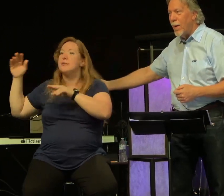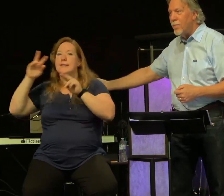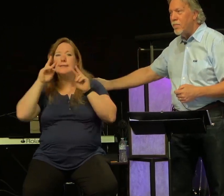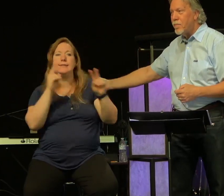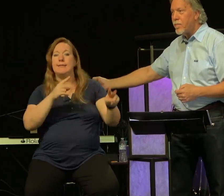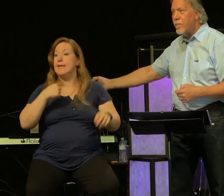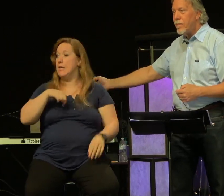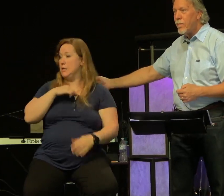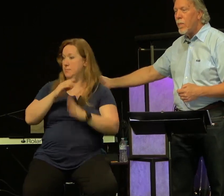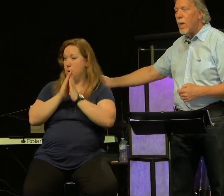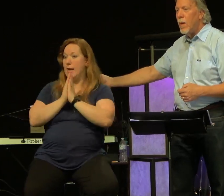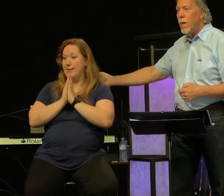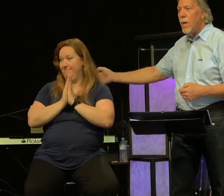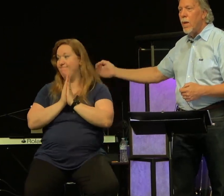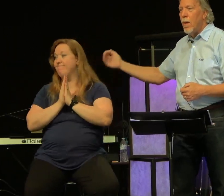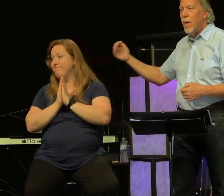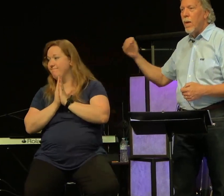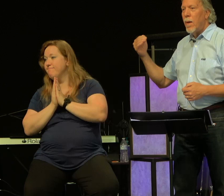pray.